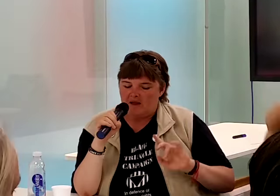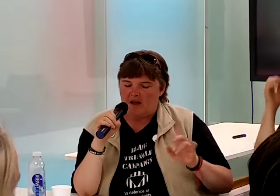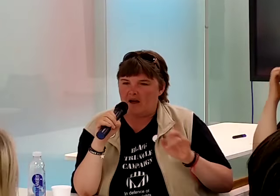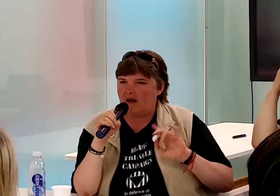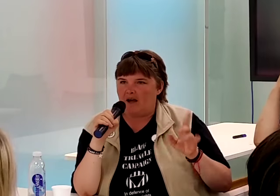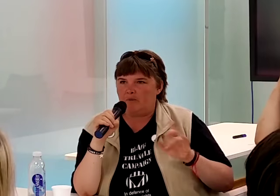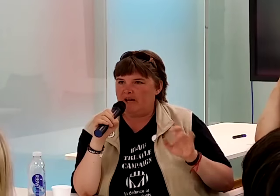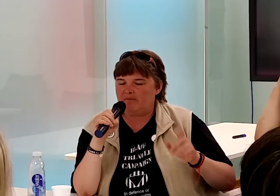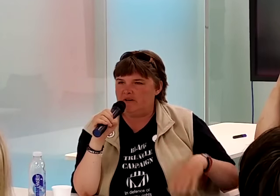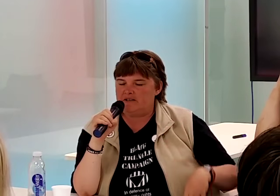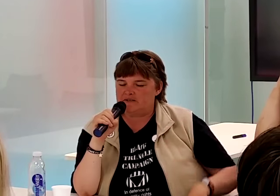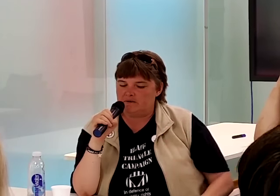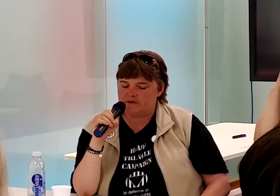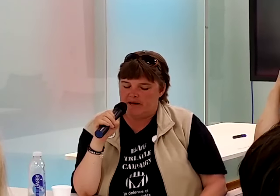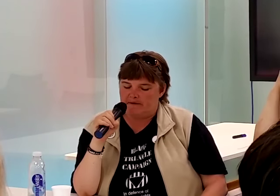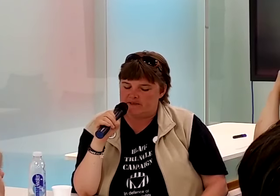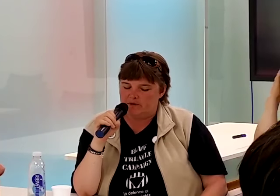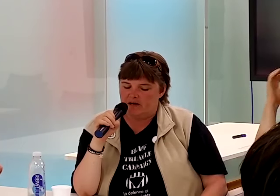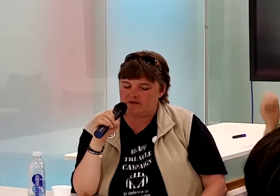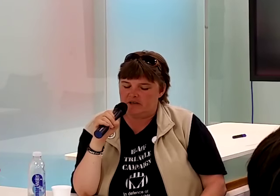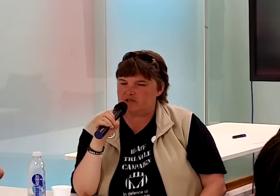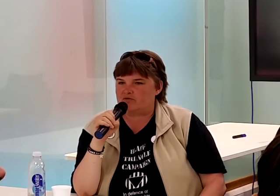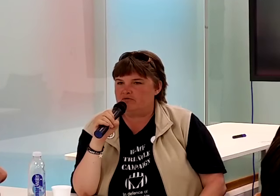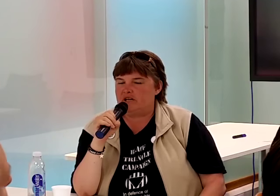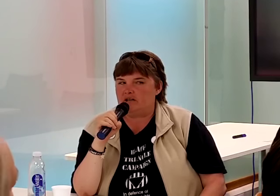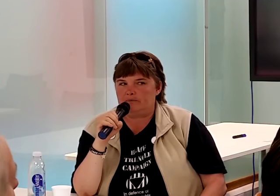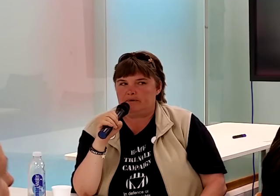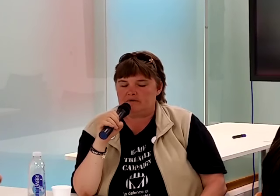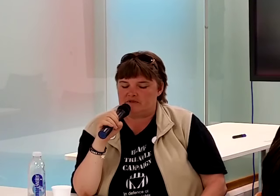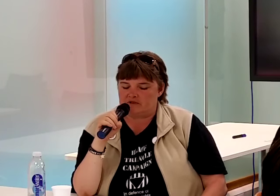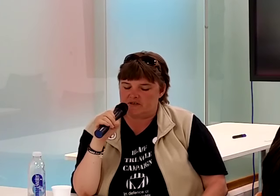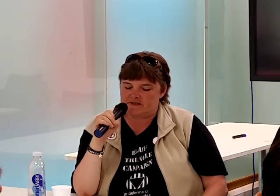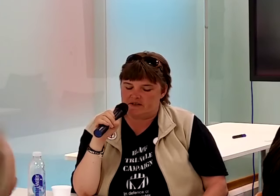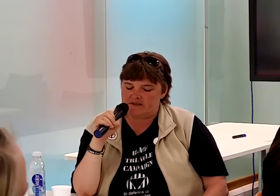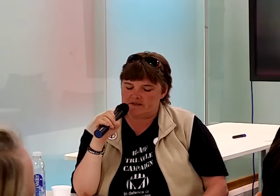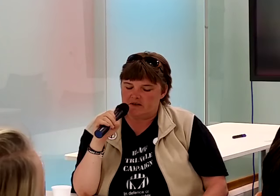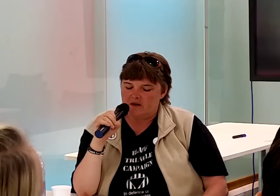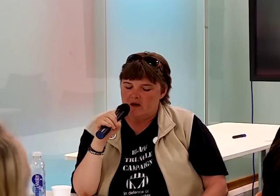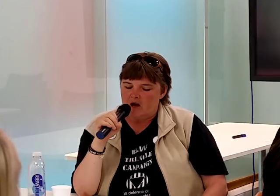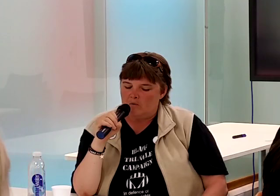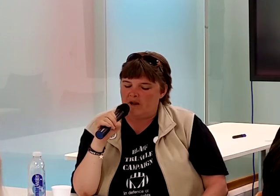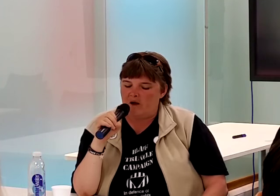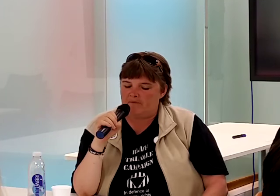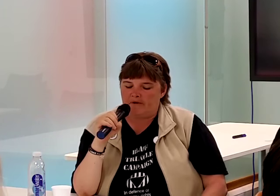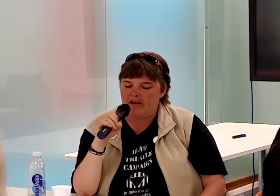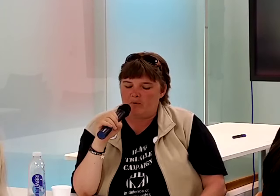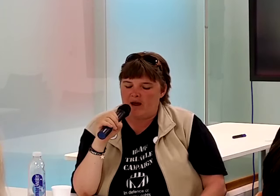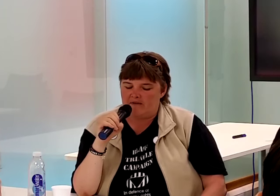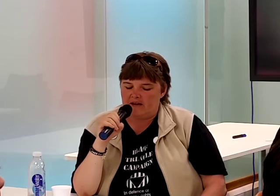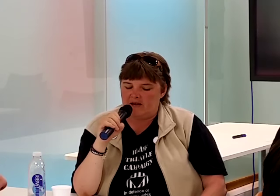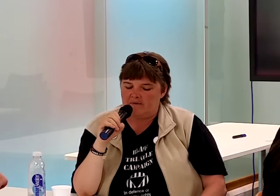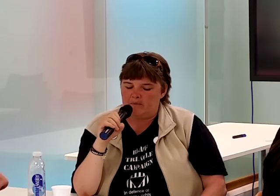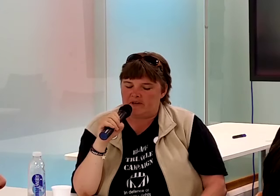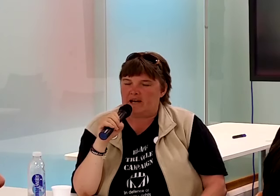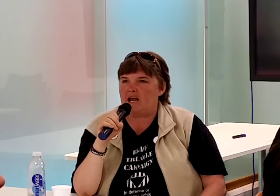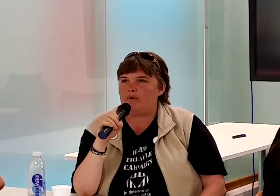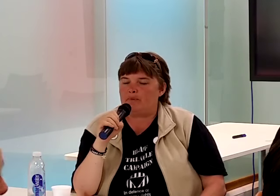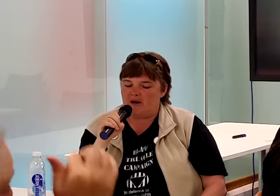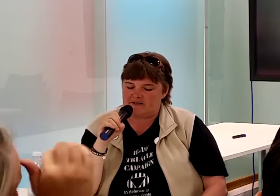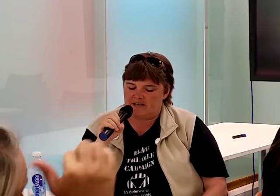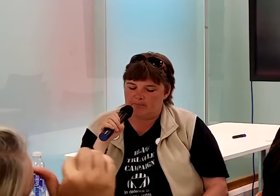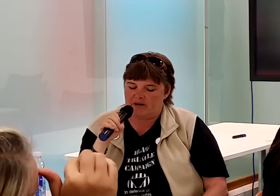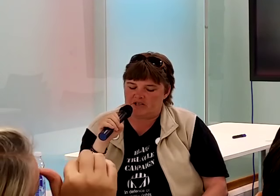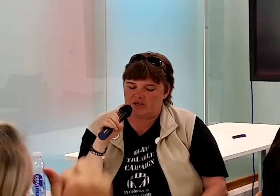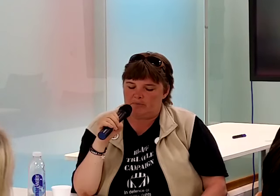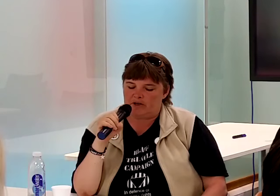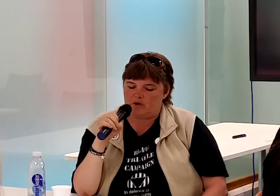However, and we haven't really talked about this much, and it's really important to stress this, we are very aware that even with the